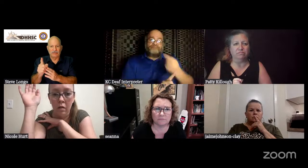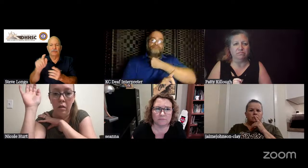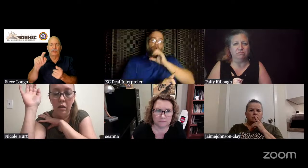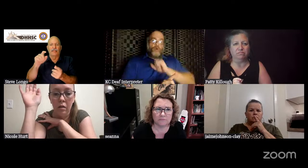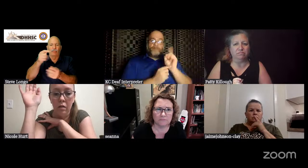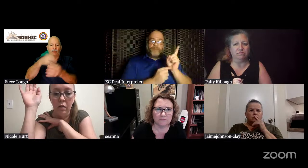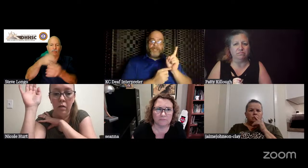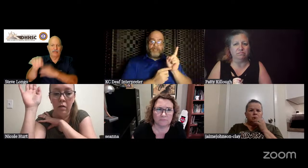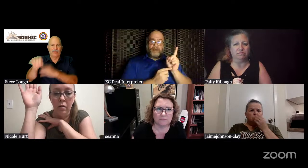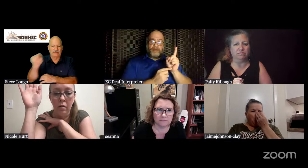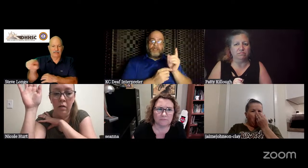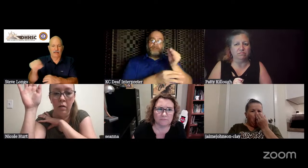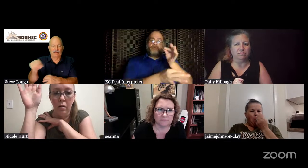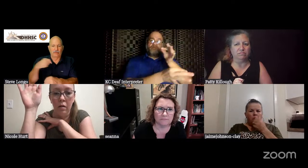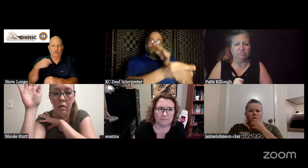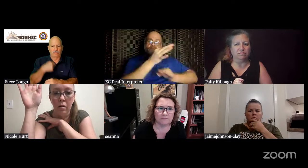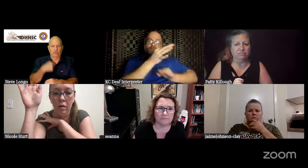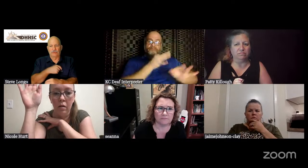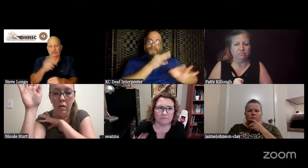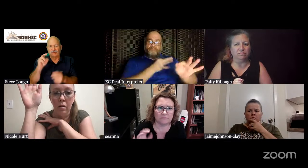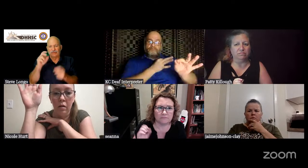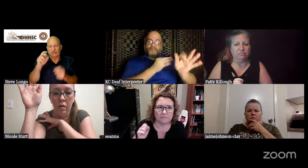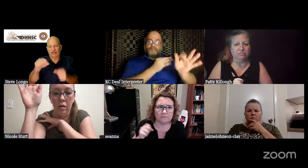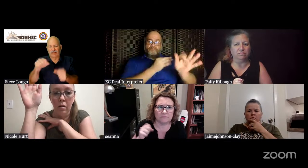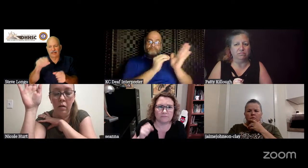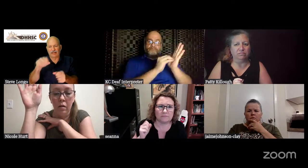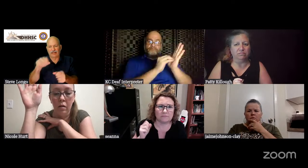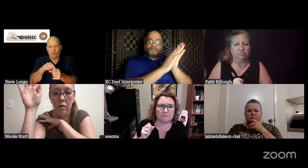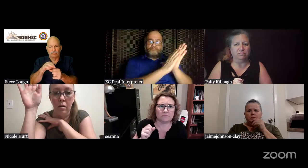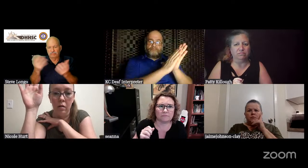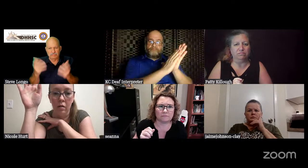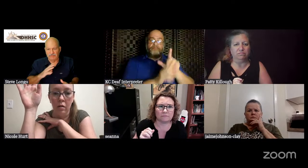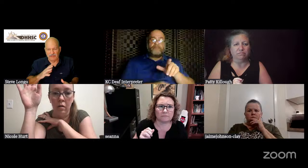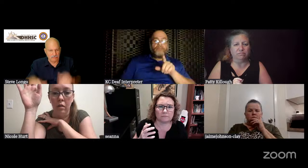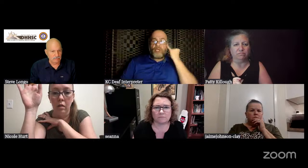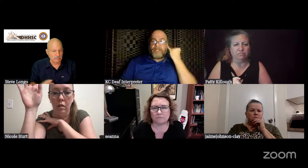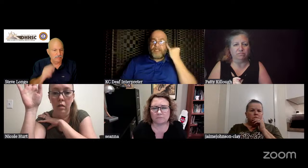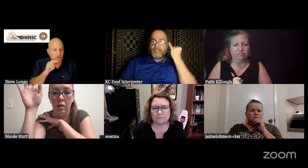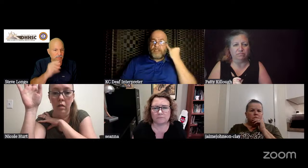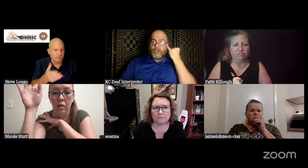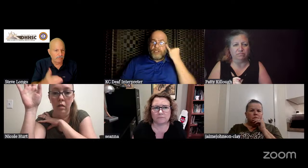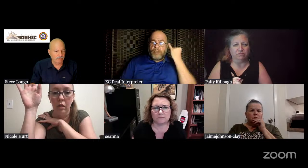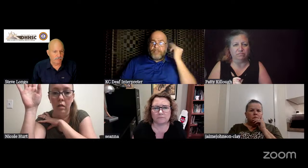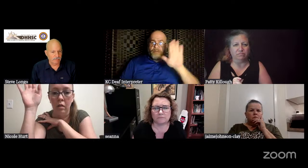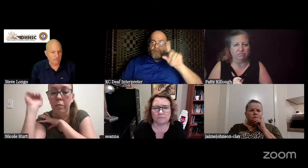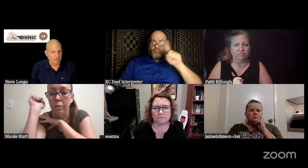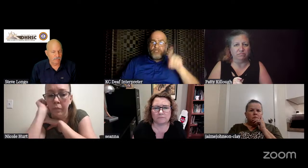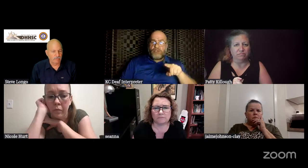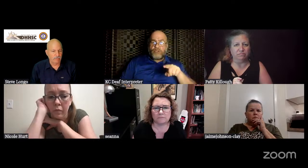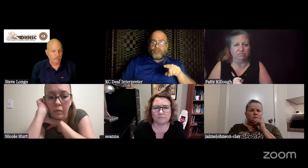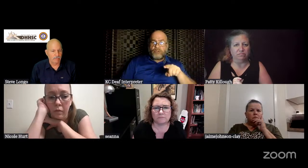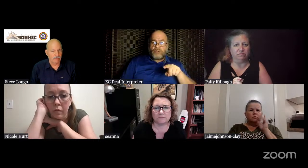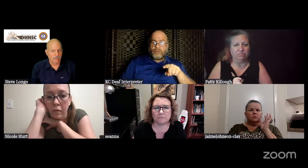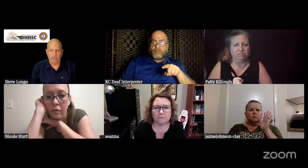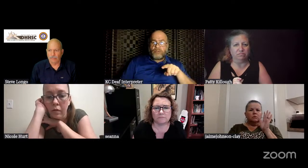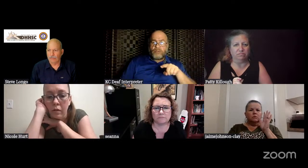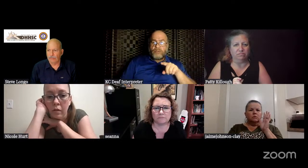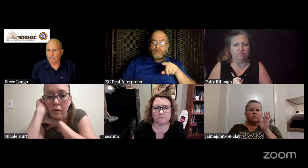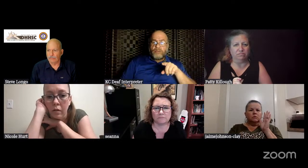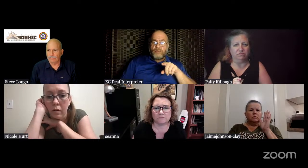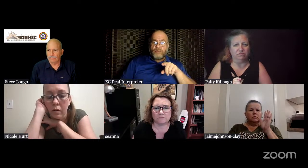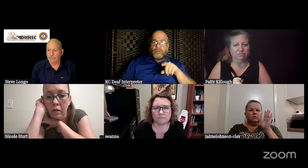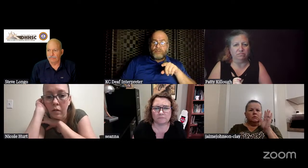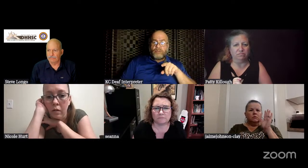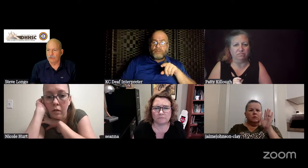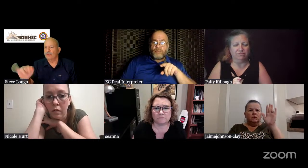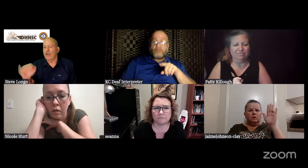the amendment to the previous minutes is accurately reflecting what we did do in the meeting. Jamie